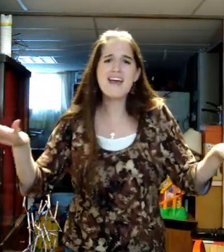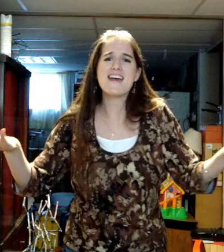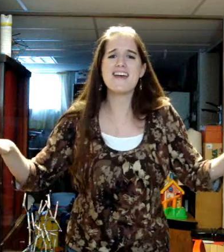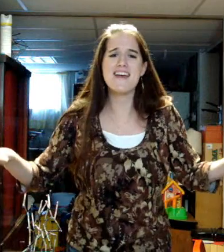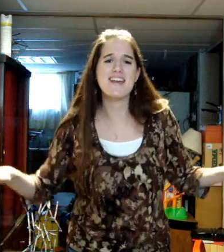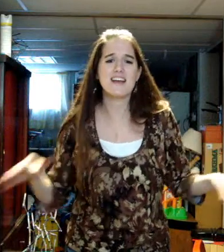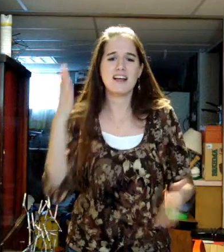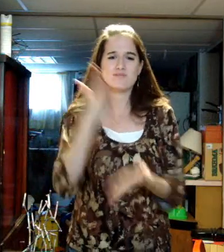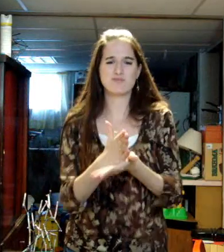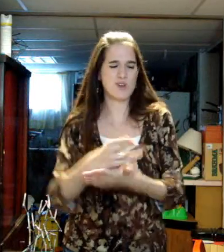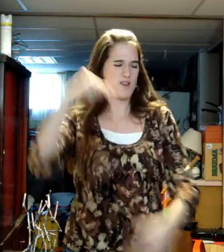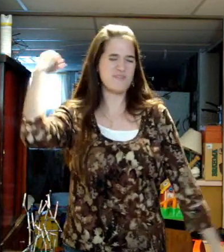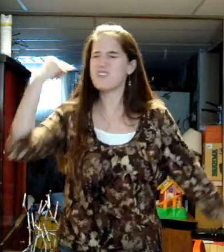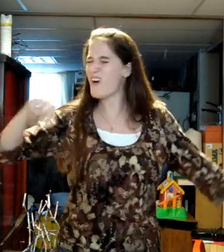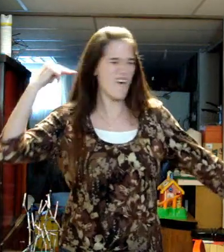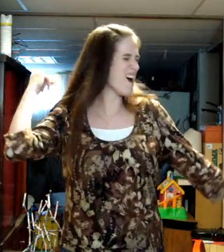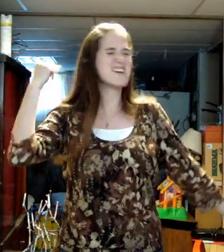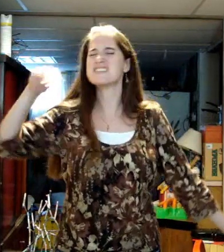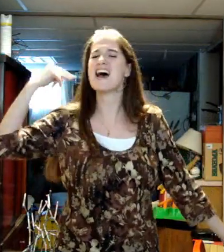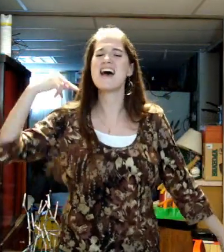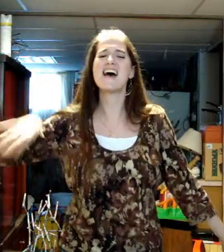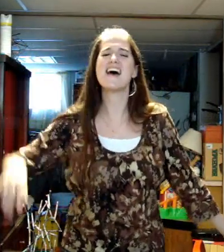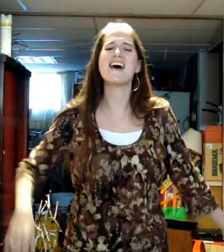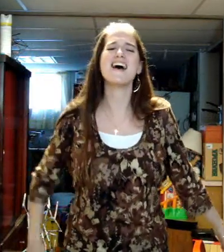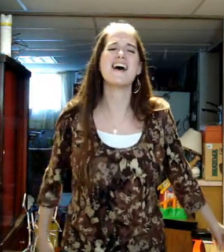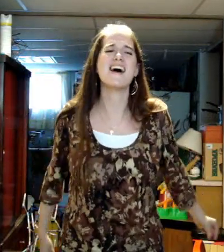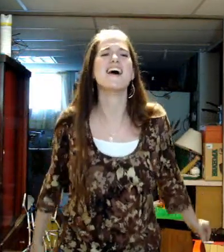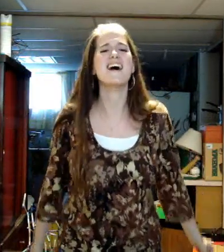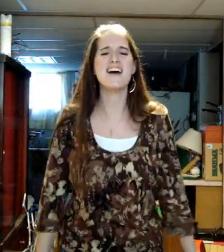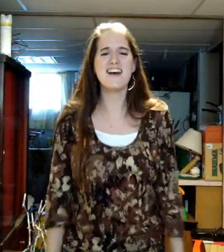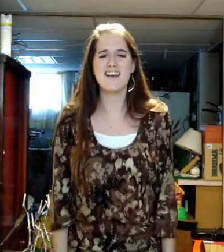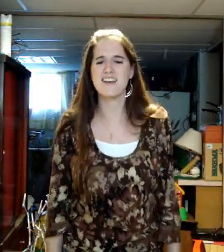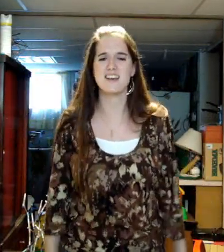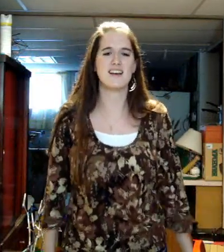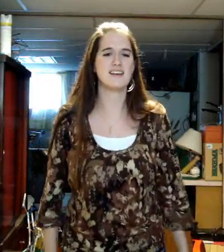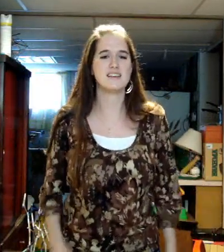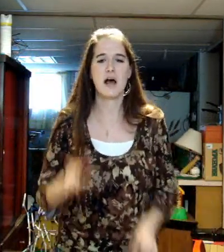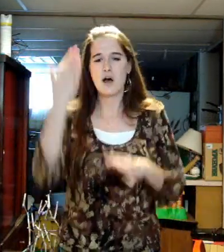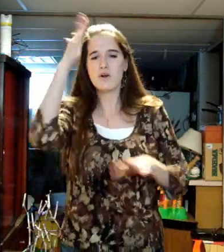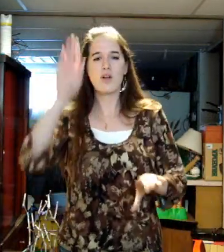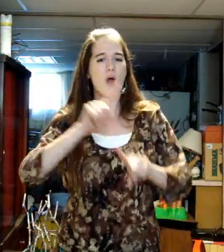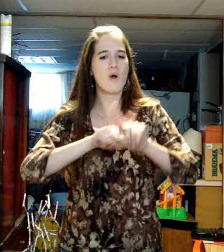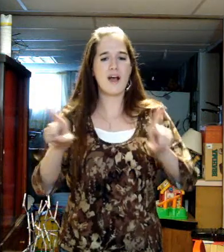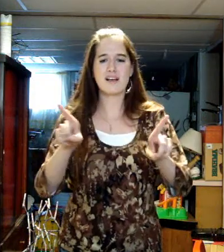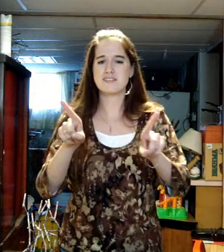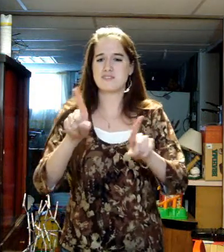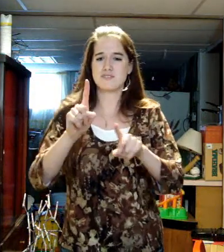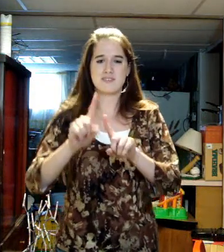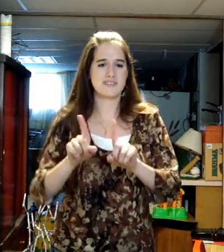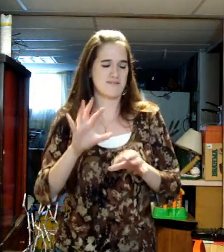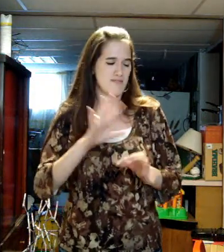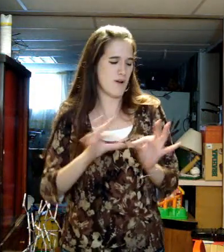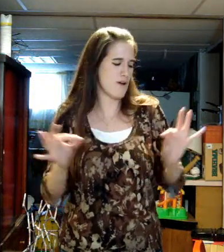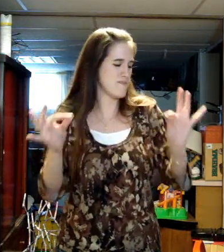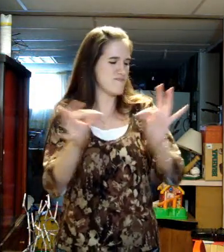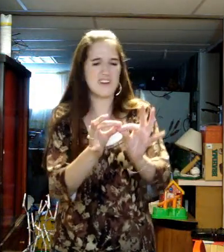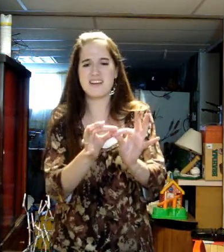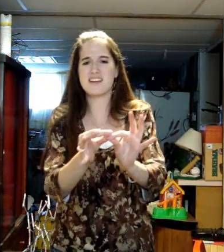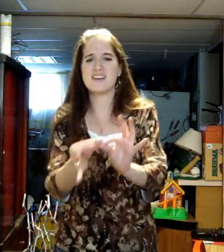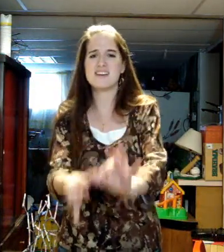Cause I want to find the noise what it is I don't know what it is But I just don't feel